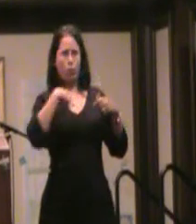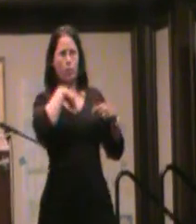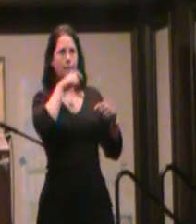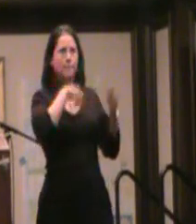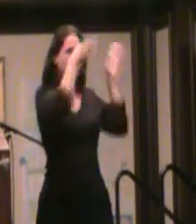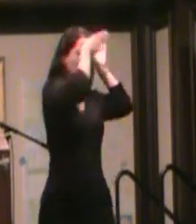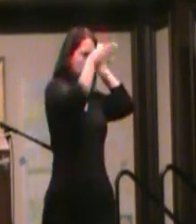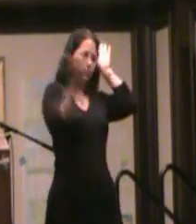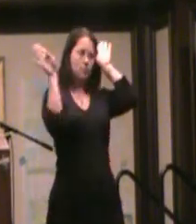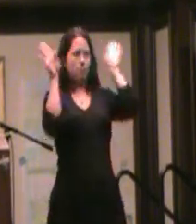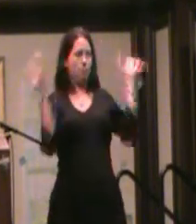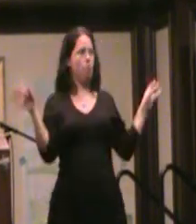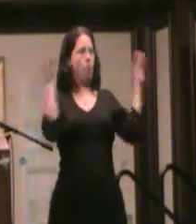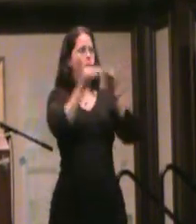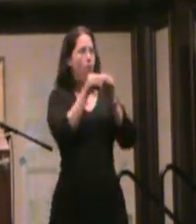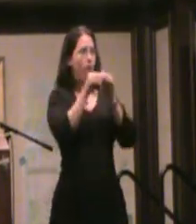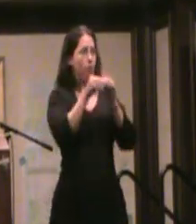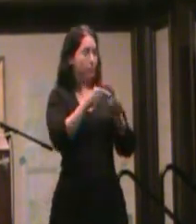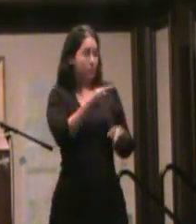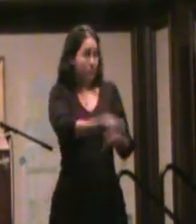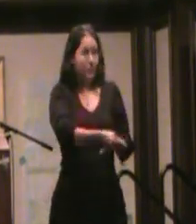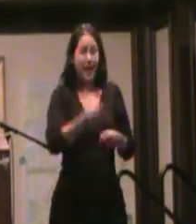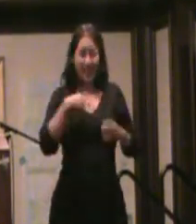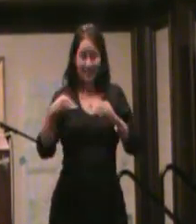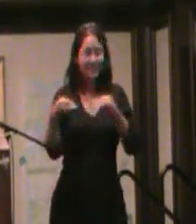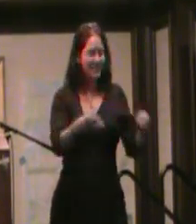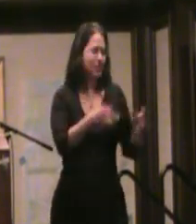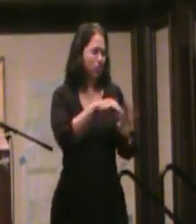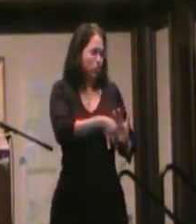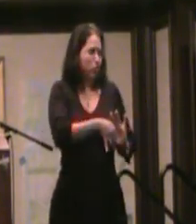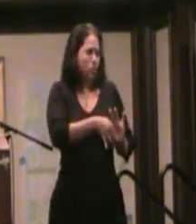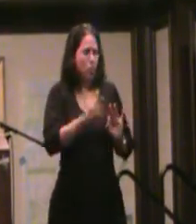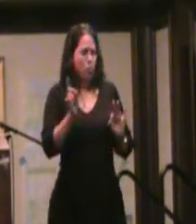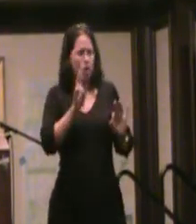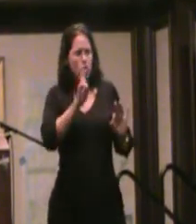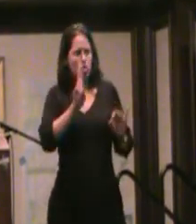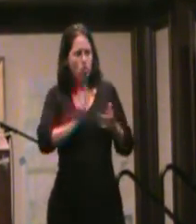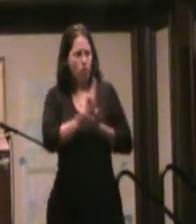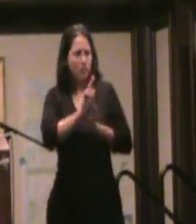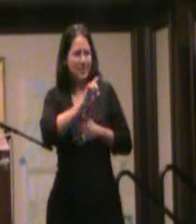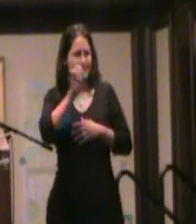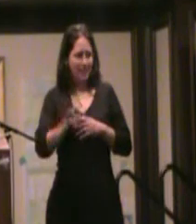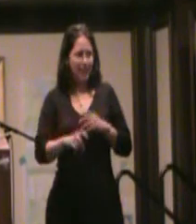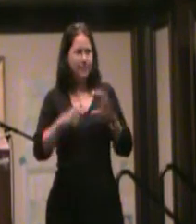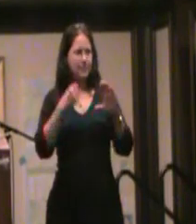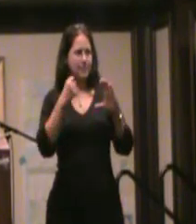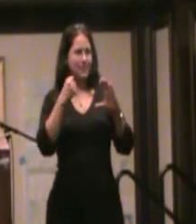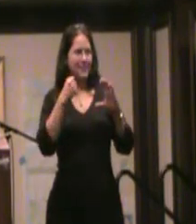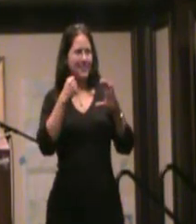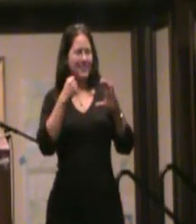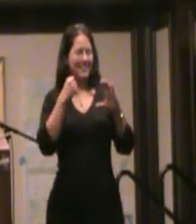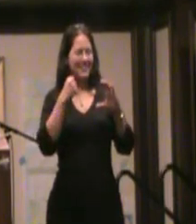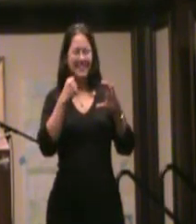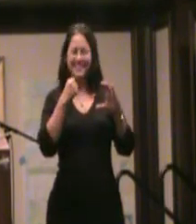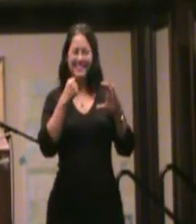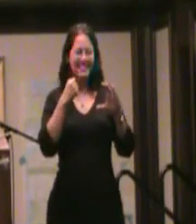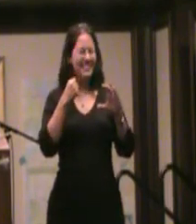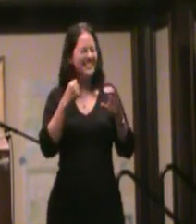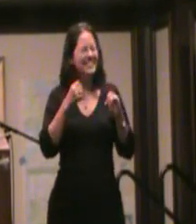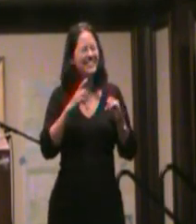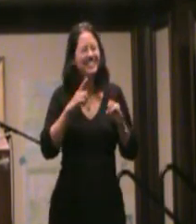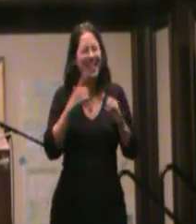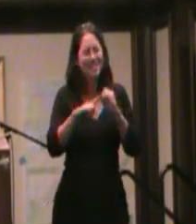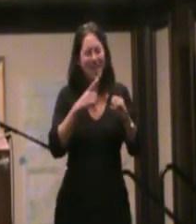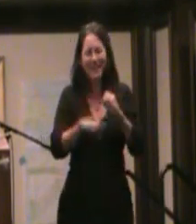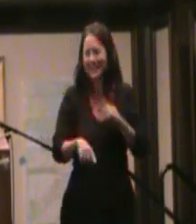horizon. You know, sometimes I teach interpreting at the University of Texas at El Paso, and we have an exercise book,